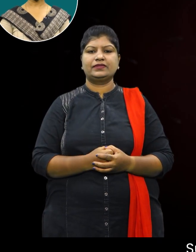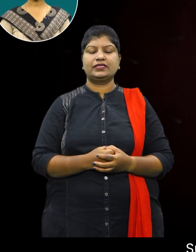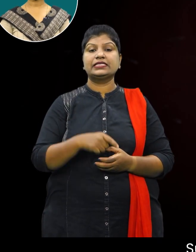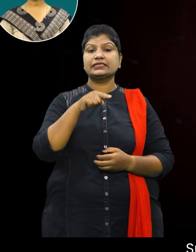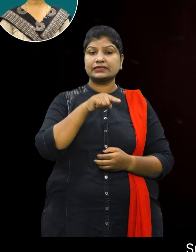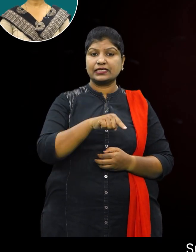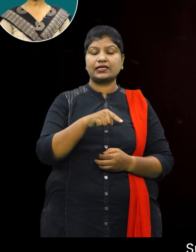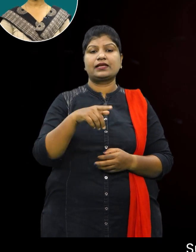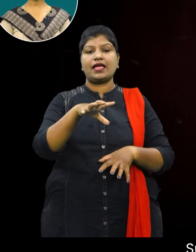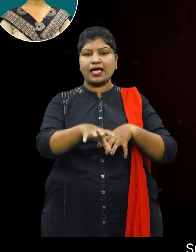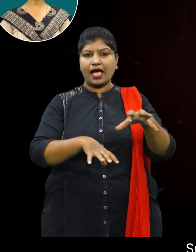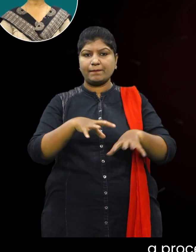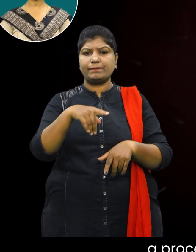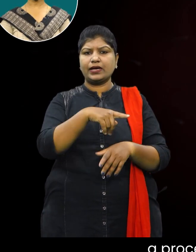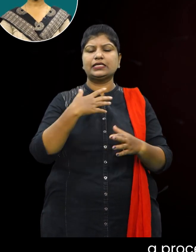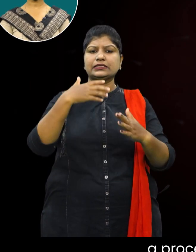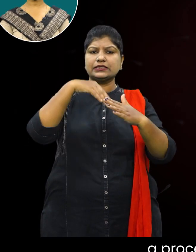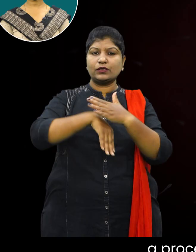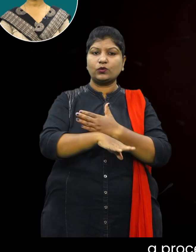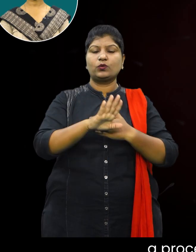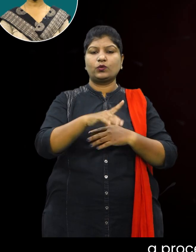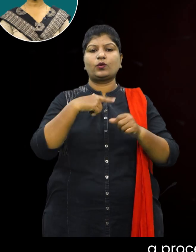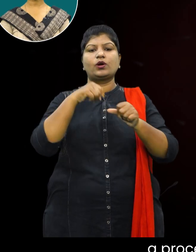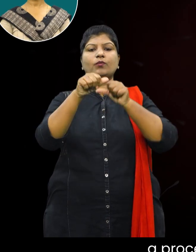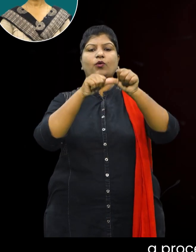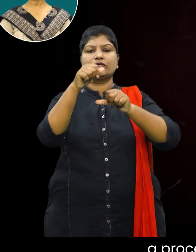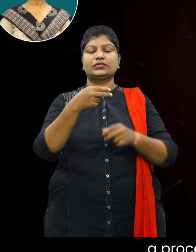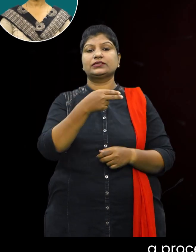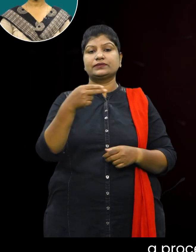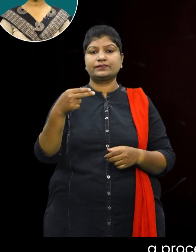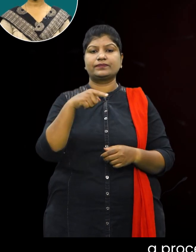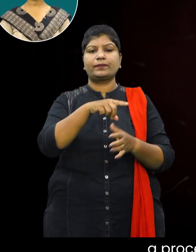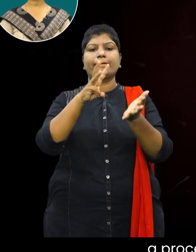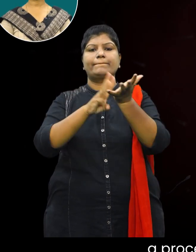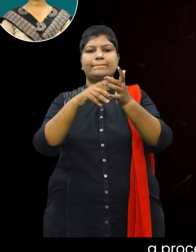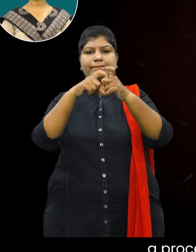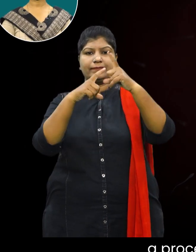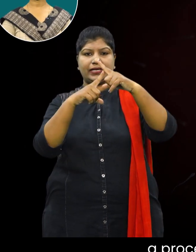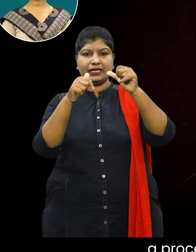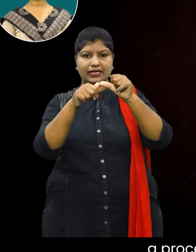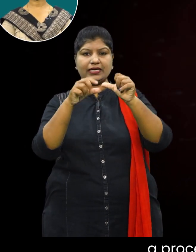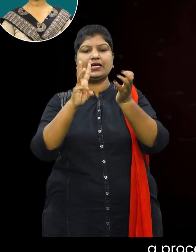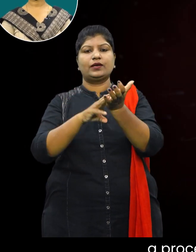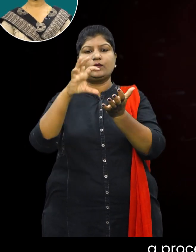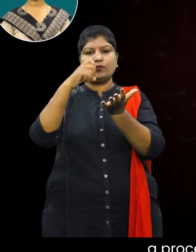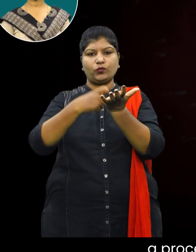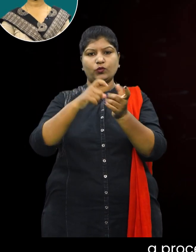Such animals undergo a process called metamorphosis.